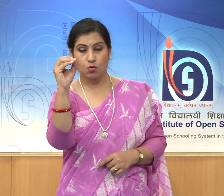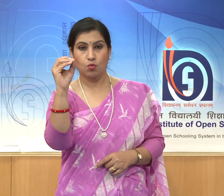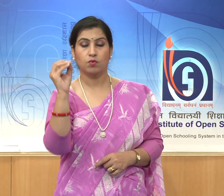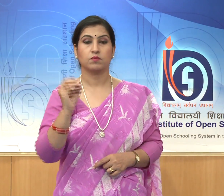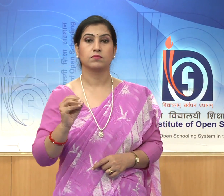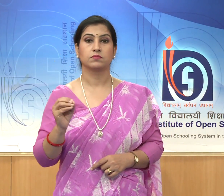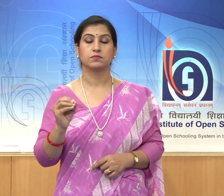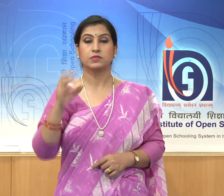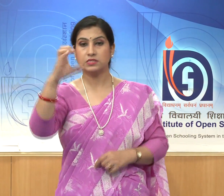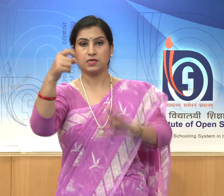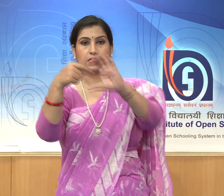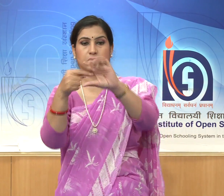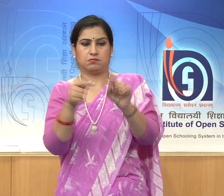1780 CE